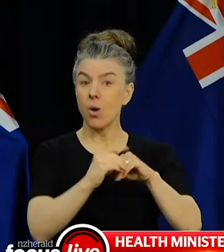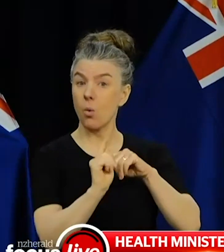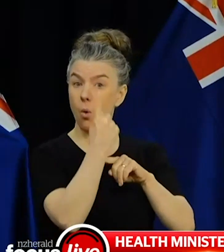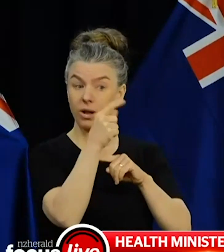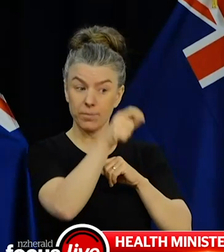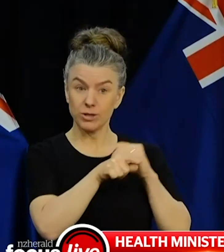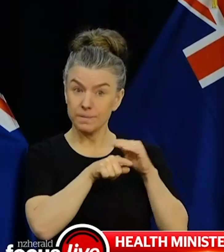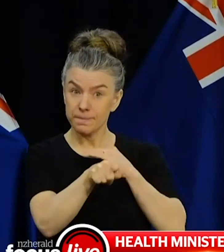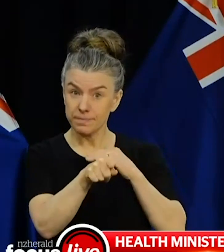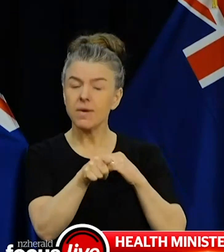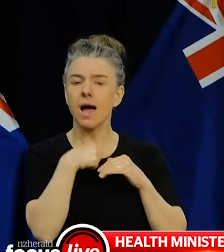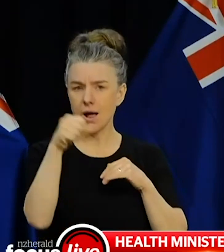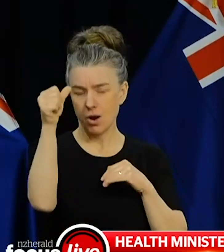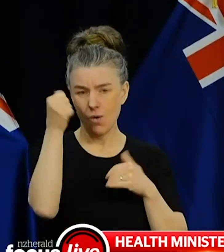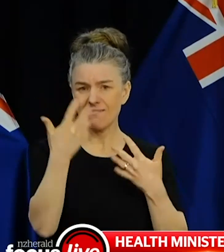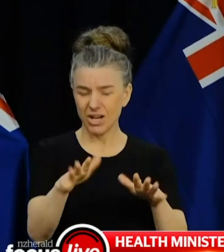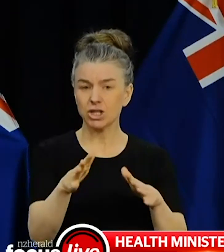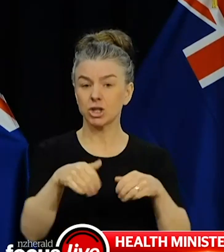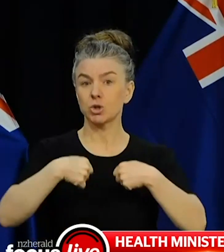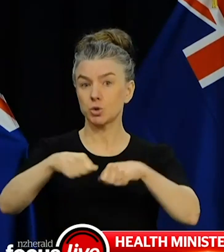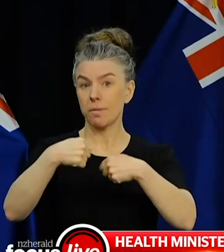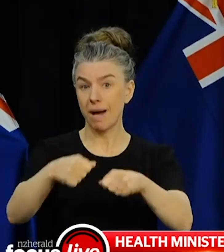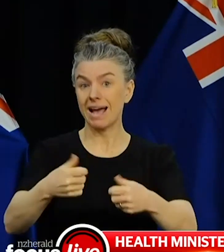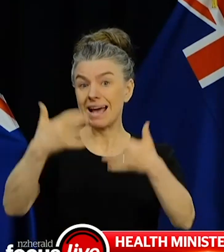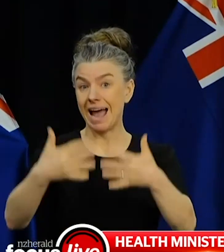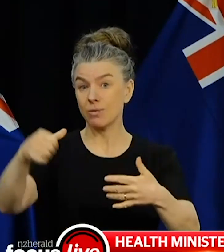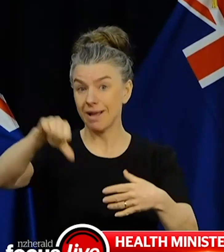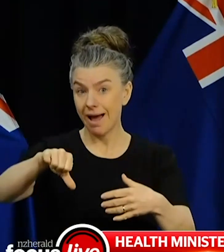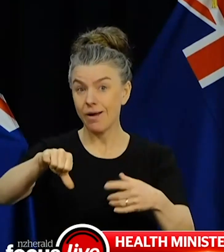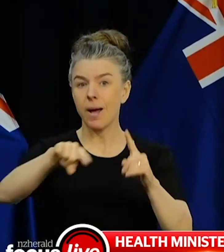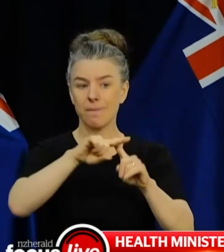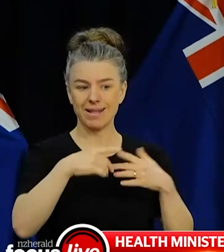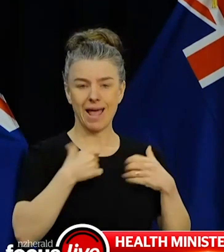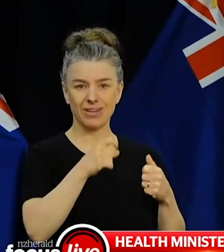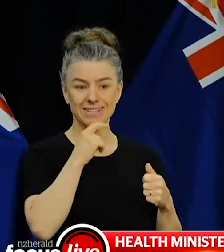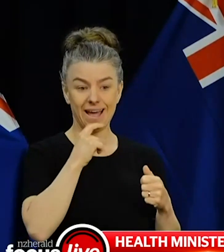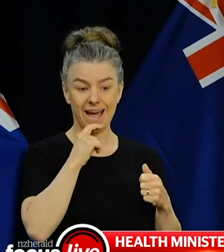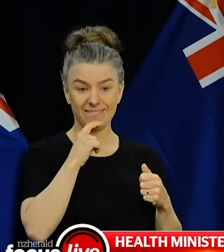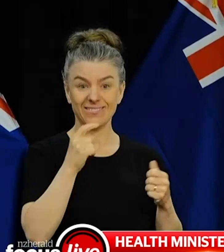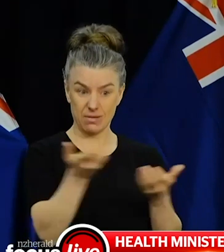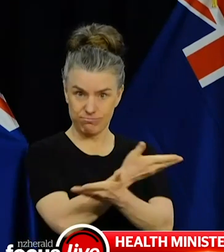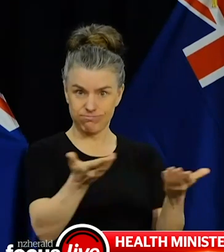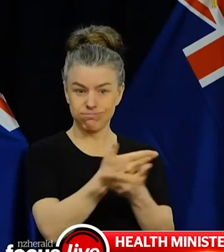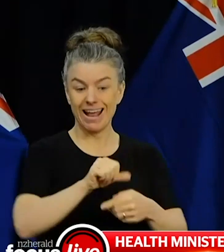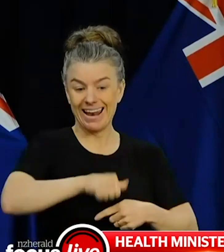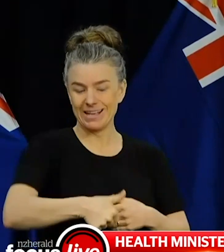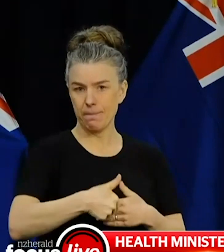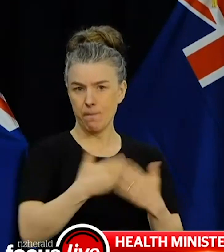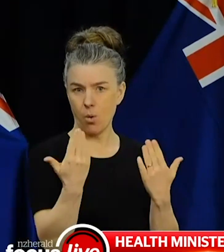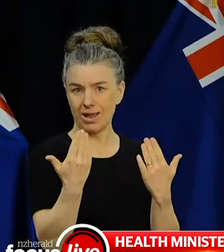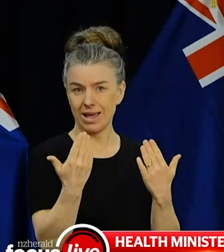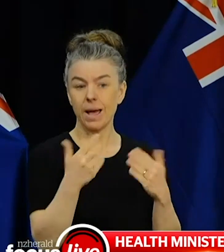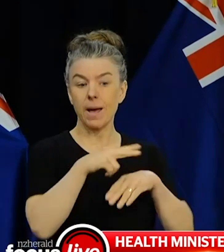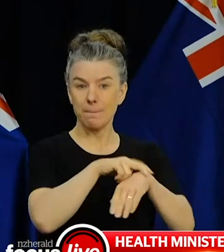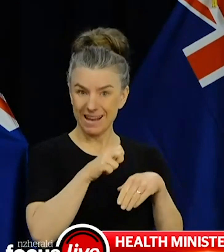that communications did occur between the supermarket and health officials the morning following the incident, with police having had